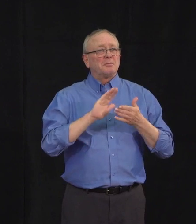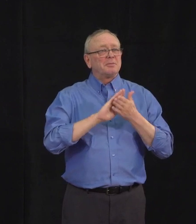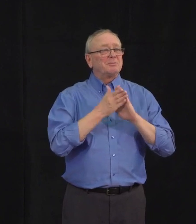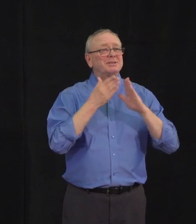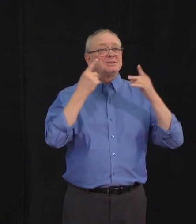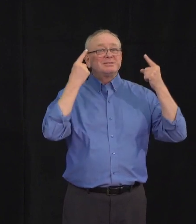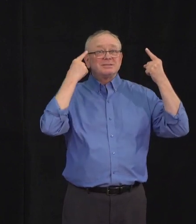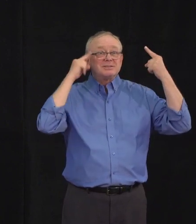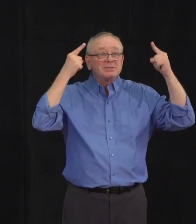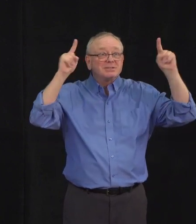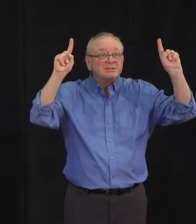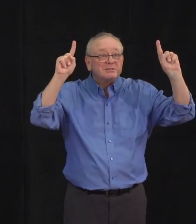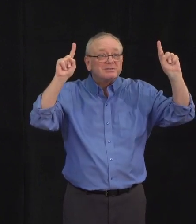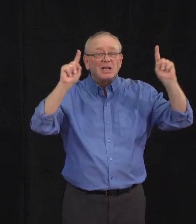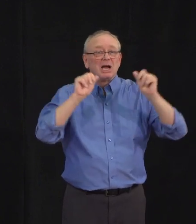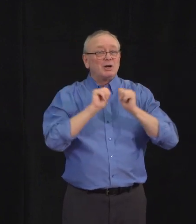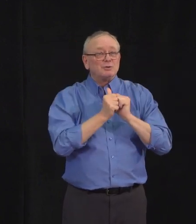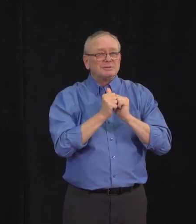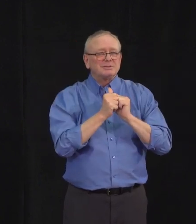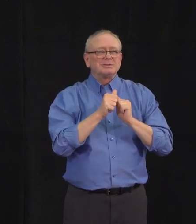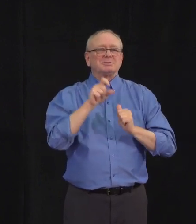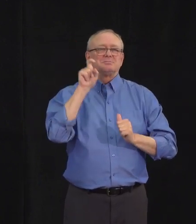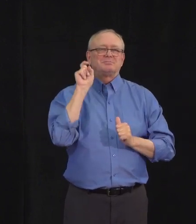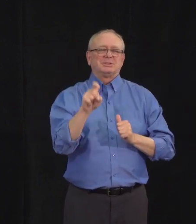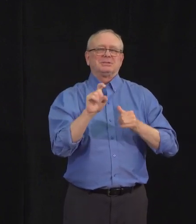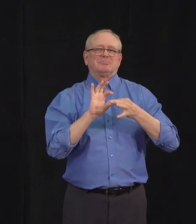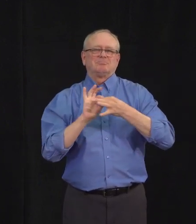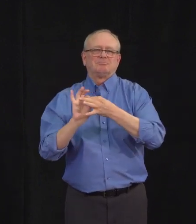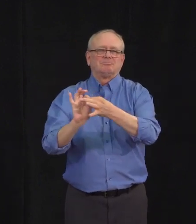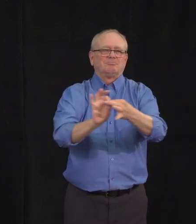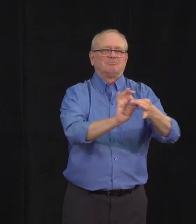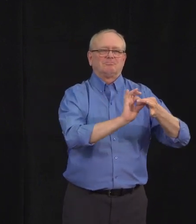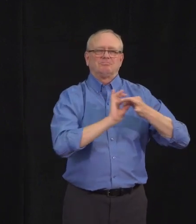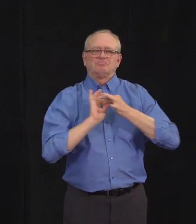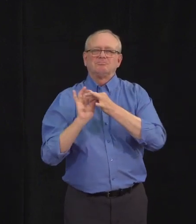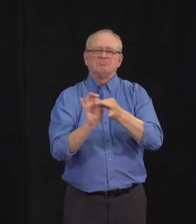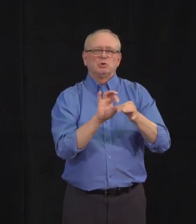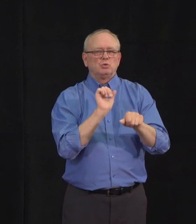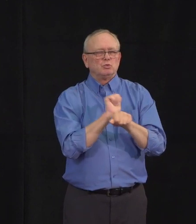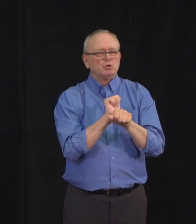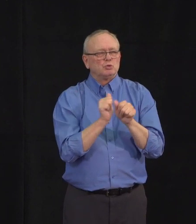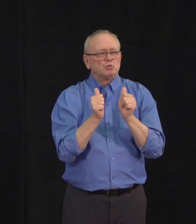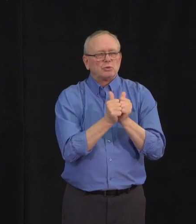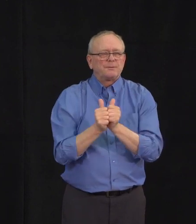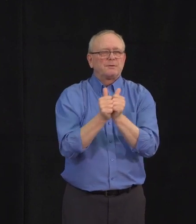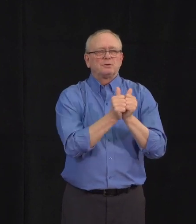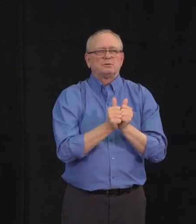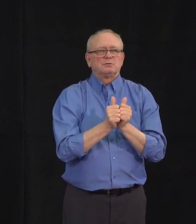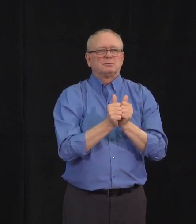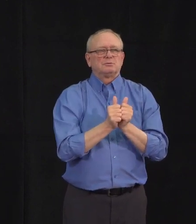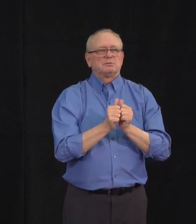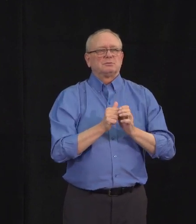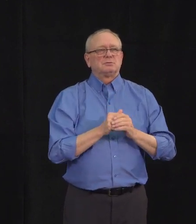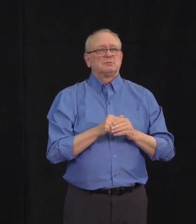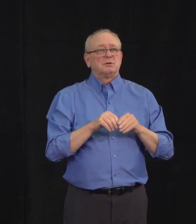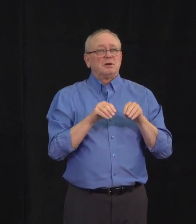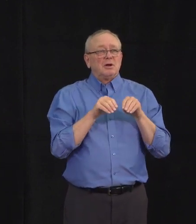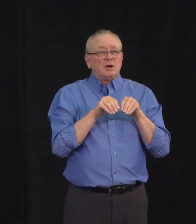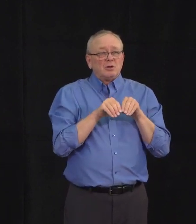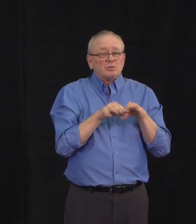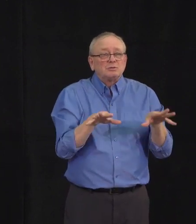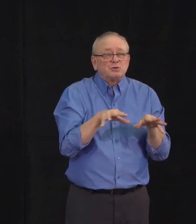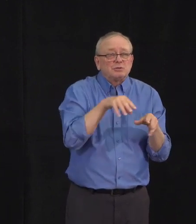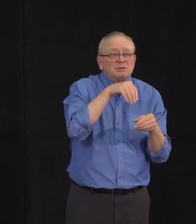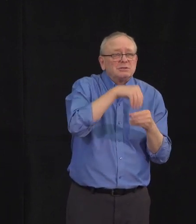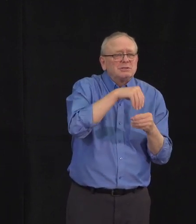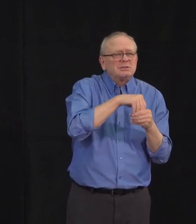between multiple partners. To be successful, our outbreak strategy involves 3 elements. The first is prevention